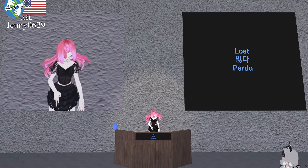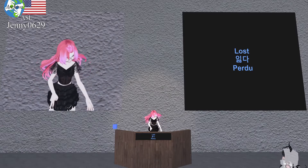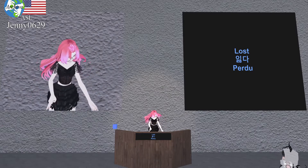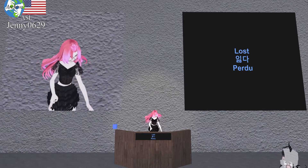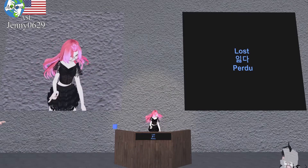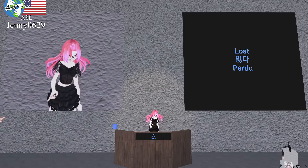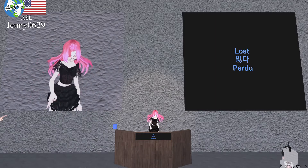lost. Whatever.